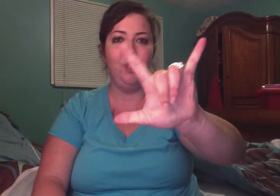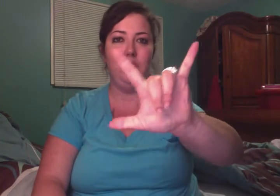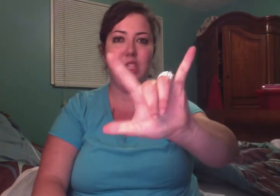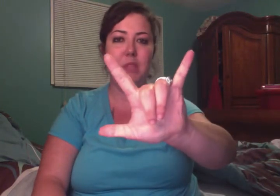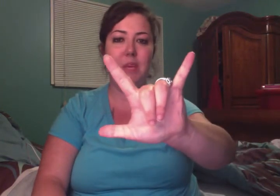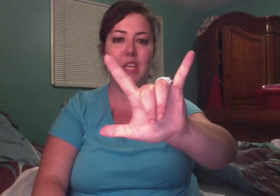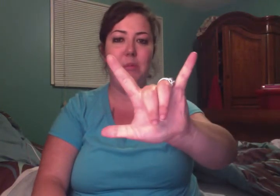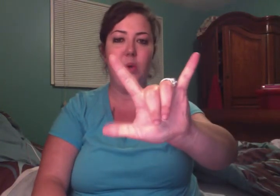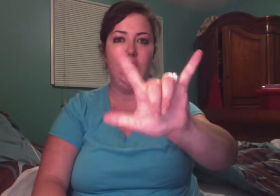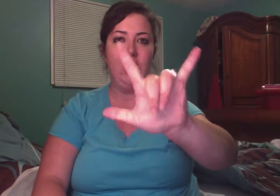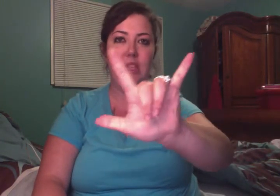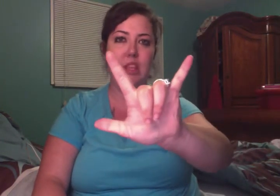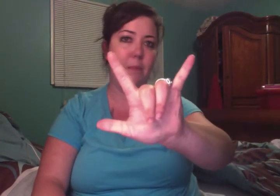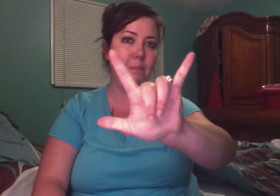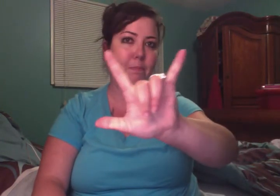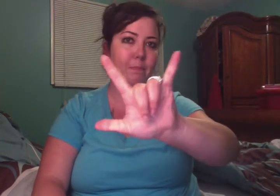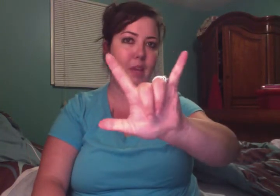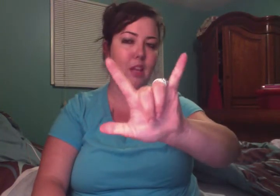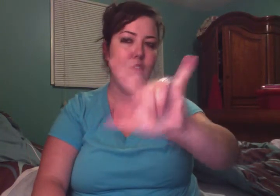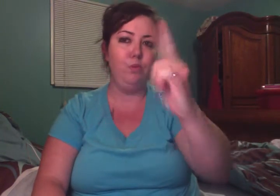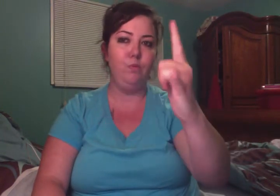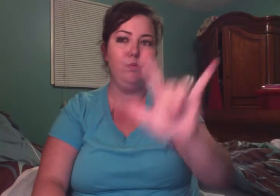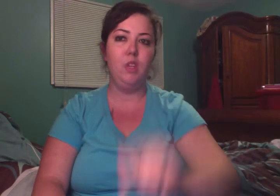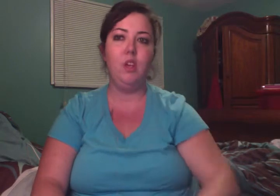the pinky, pointer, and the thumb. I love you.